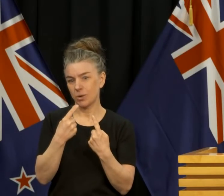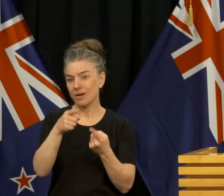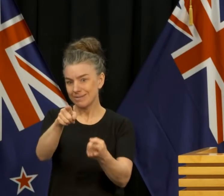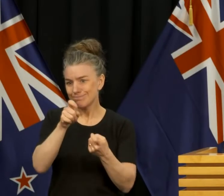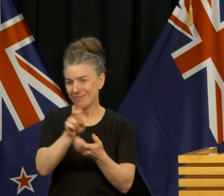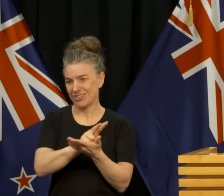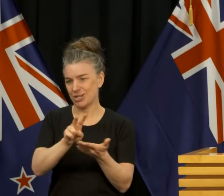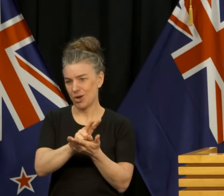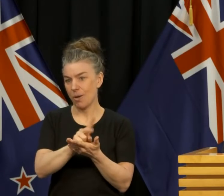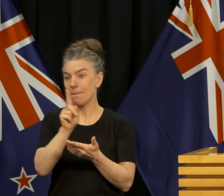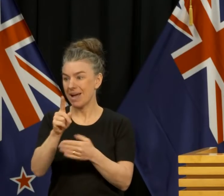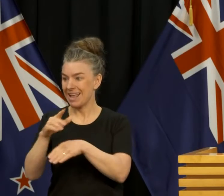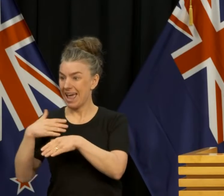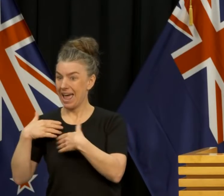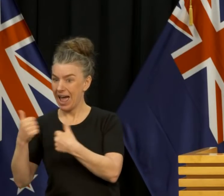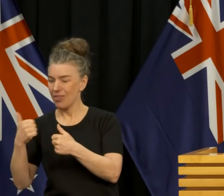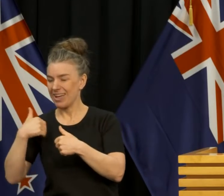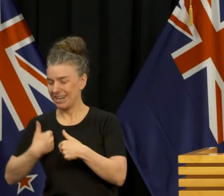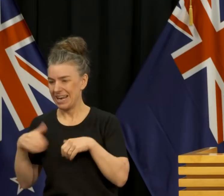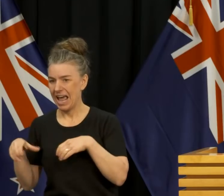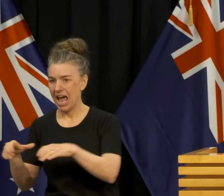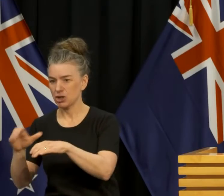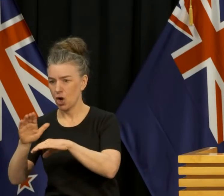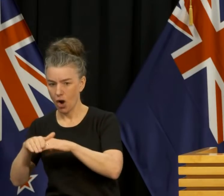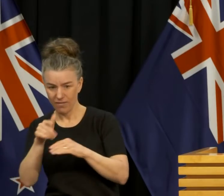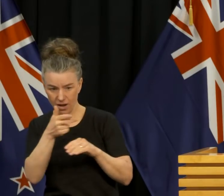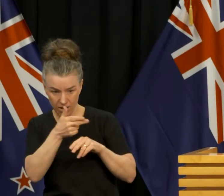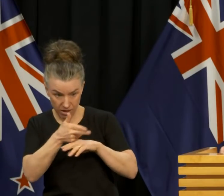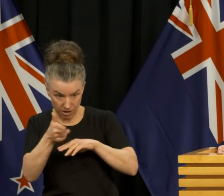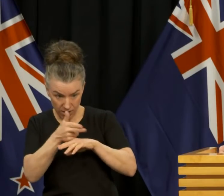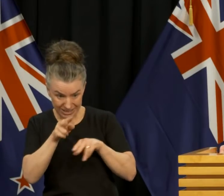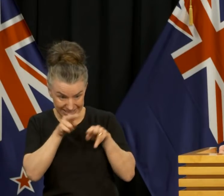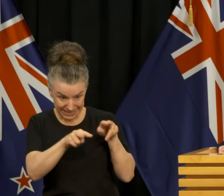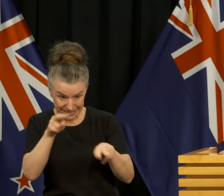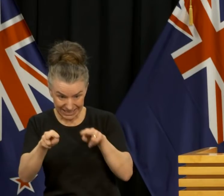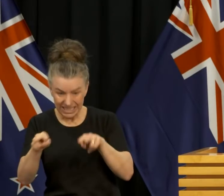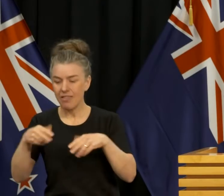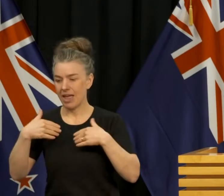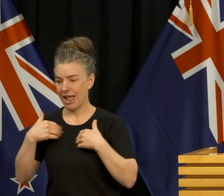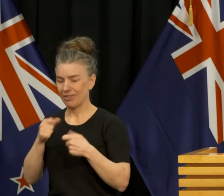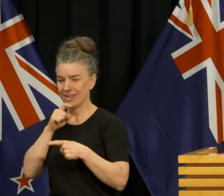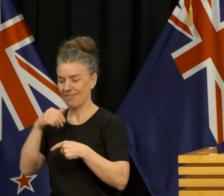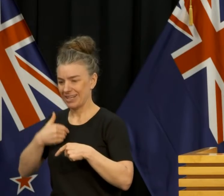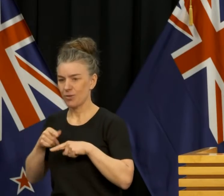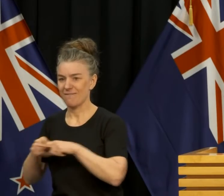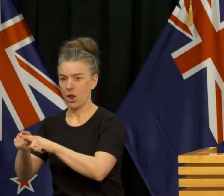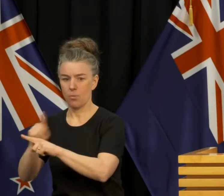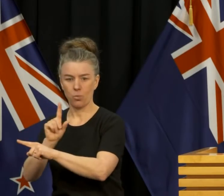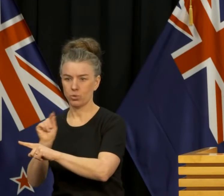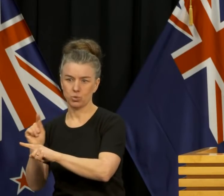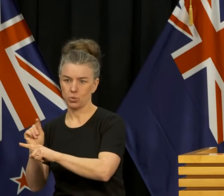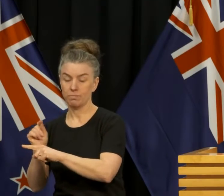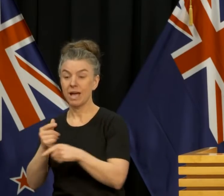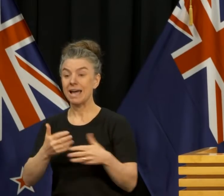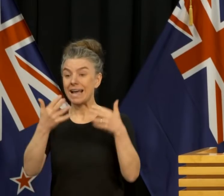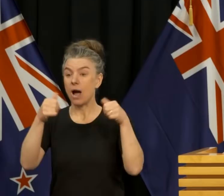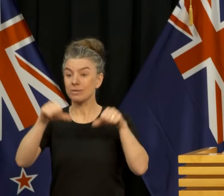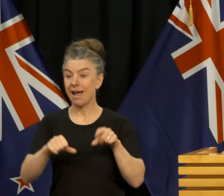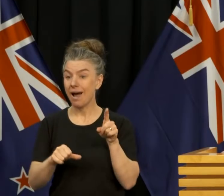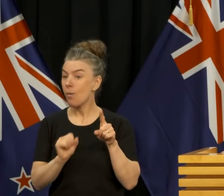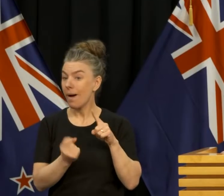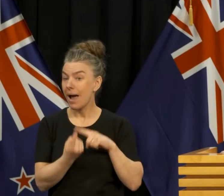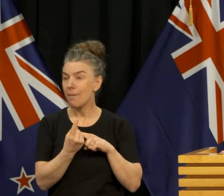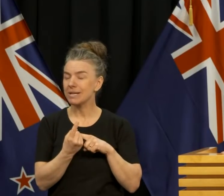footage, but then health need to act on the findings of that footage. So that, I think, what happened with Countdown